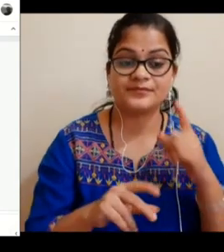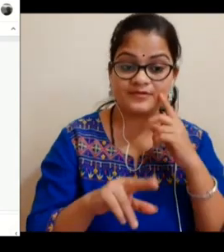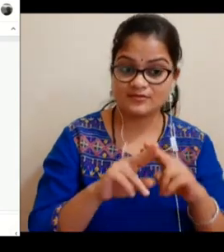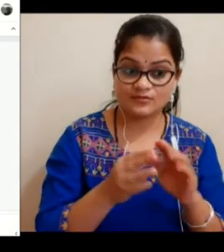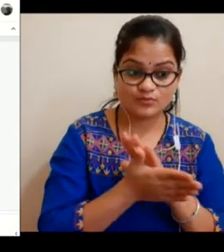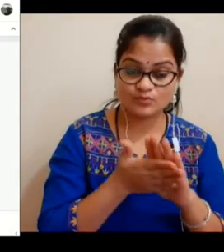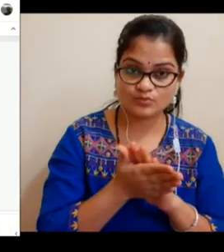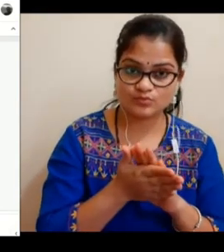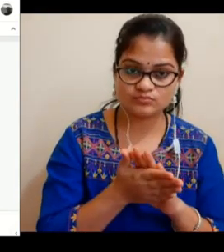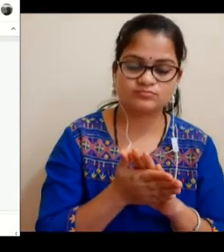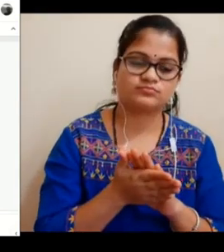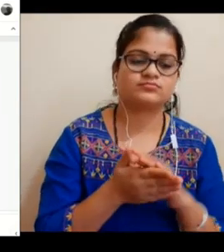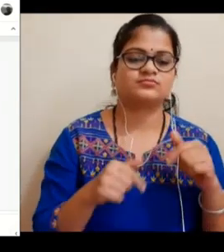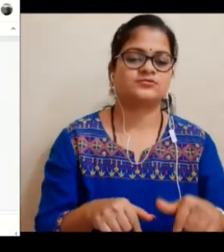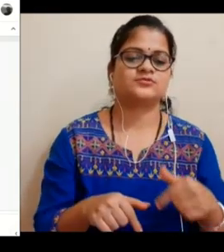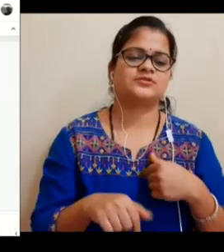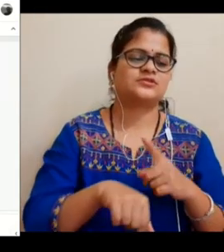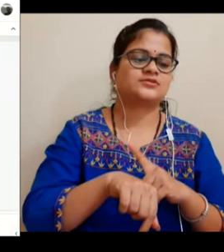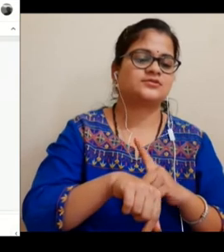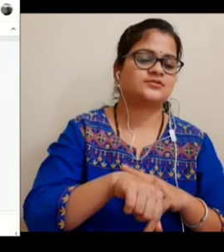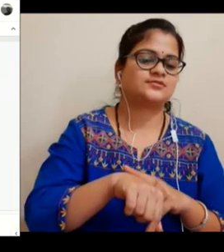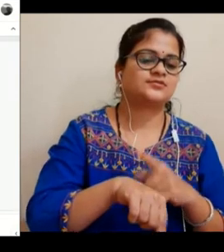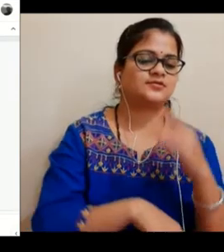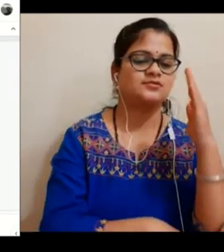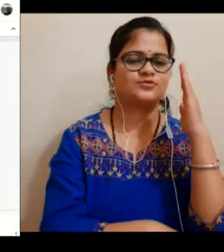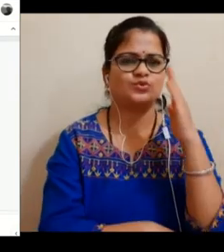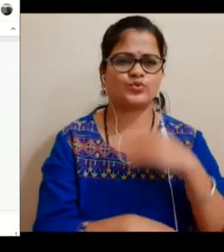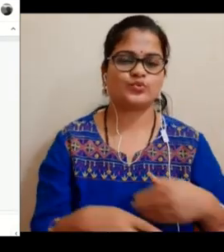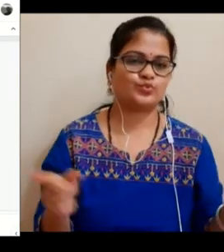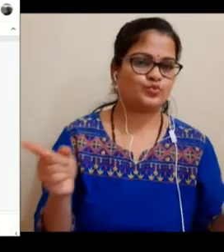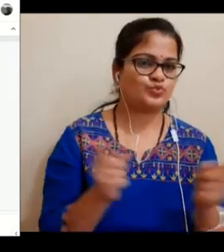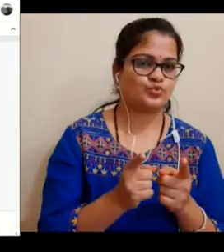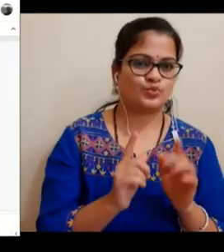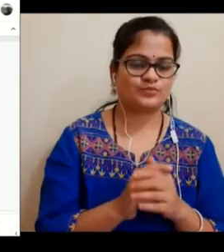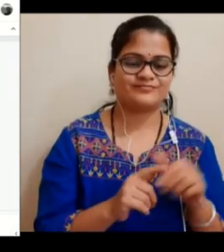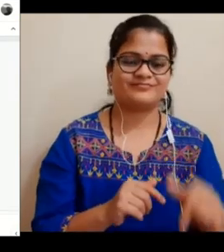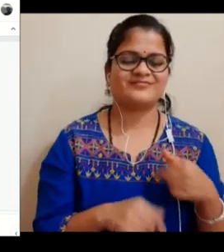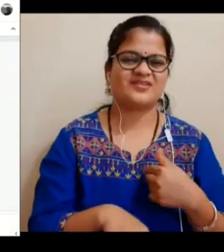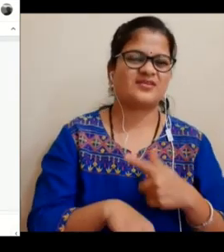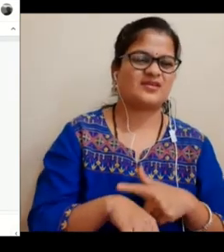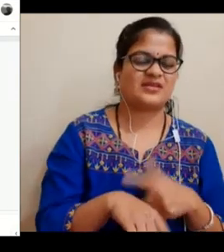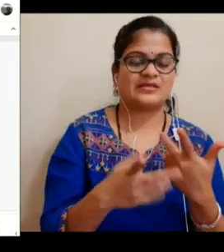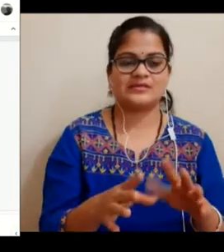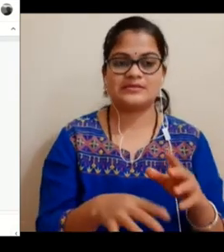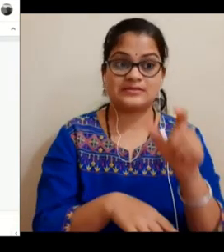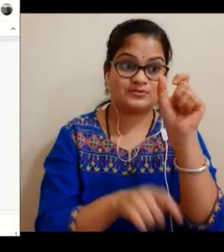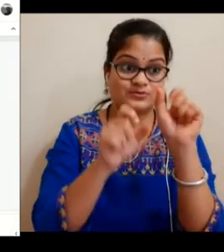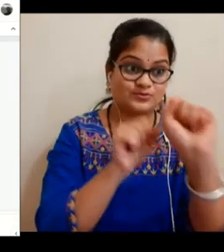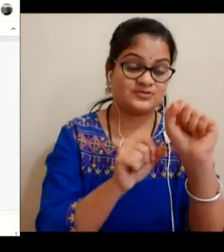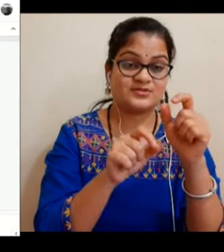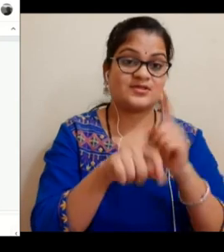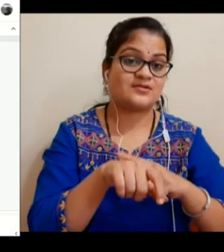If not, we can disperse because it's a short, meant to be a short session. We don't want to waste anyone's